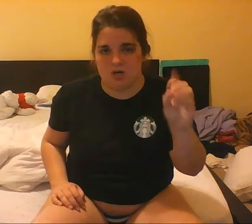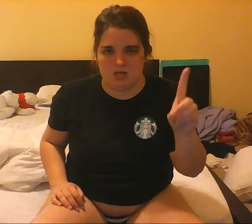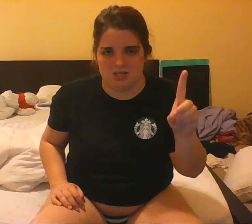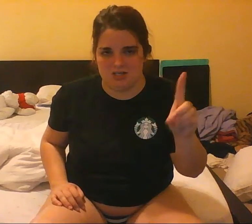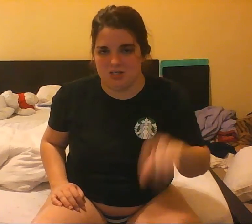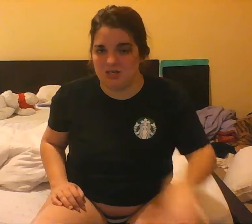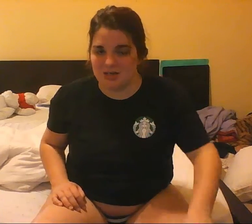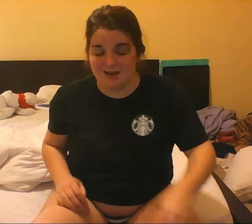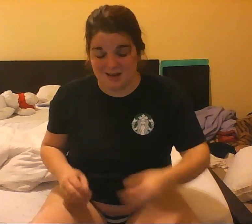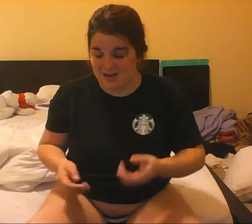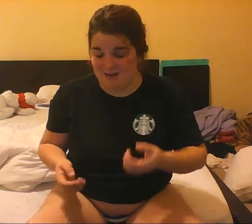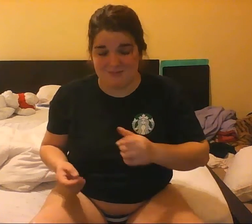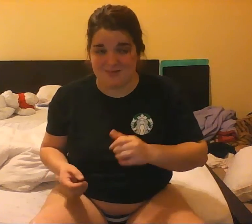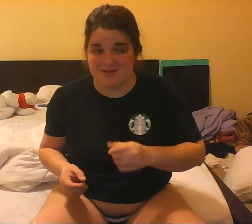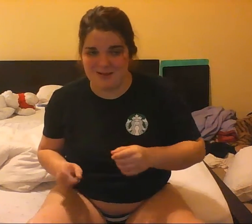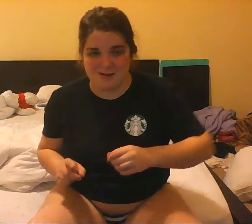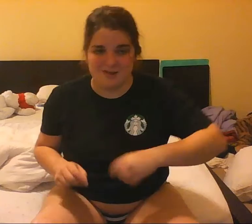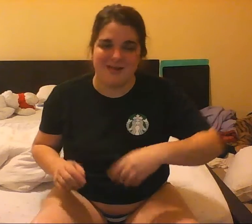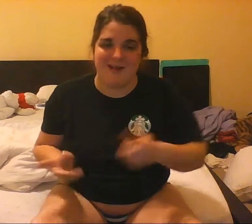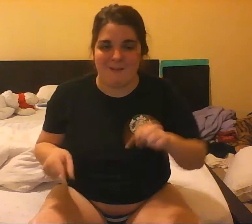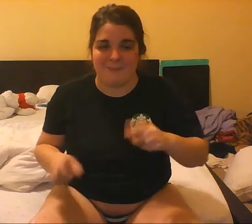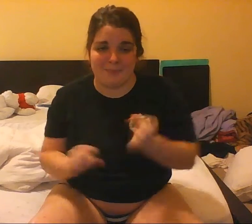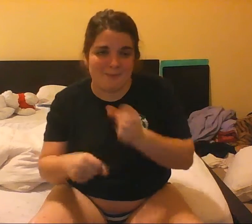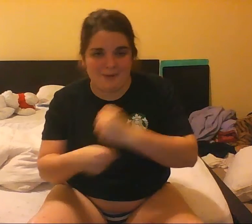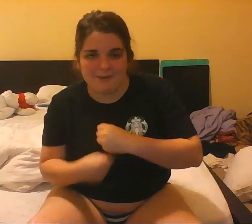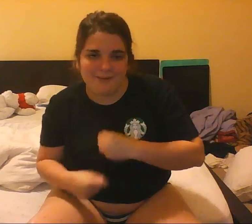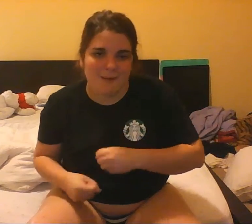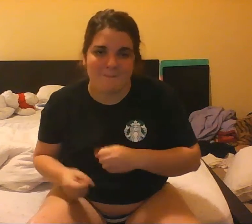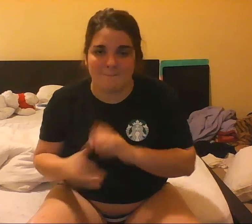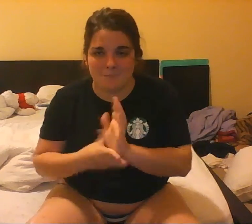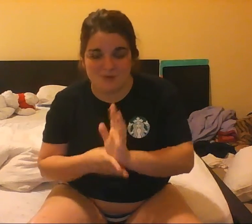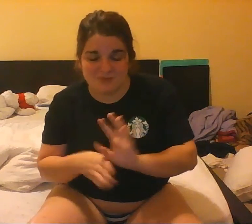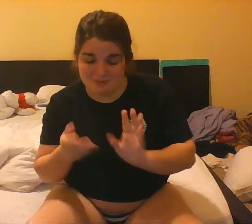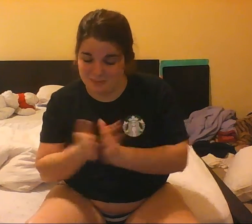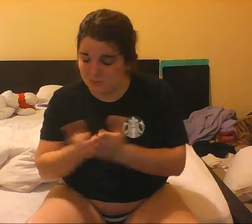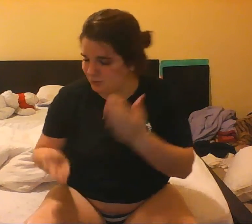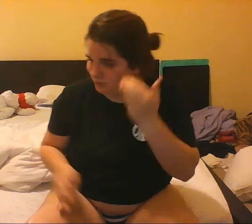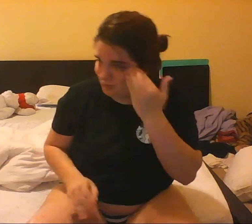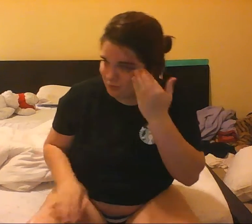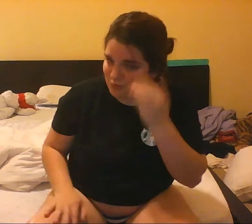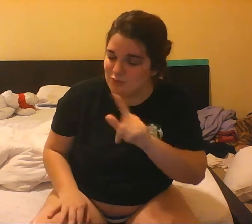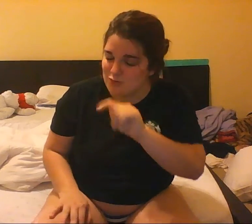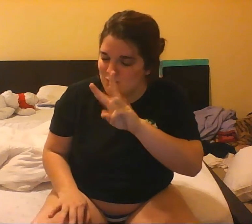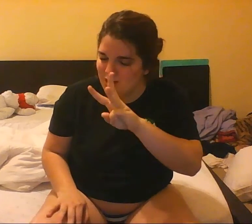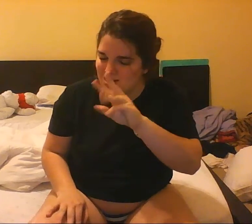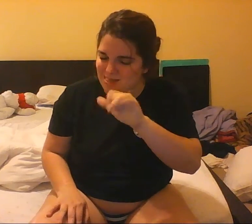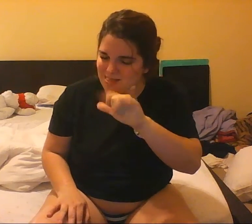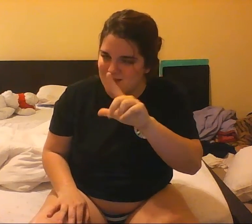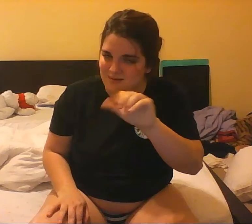heard of, Twilight. And Twilight is a very good example of stalker as love. Yeah,